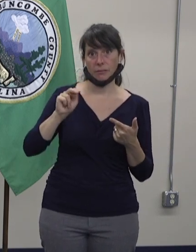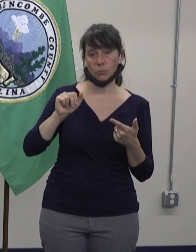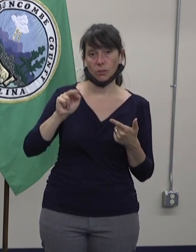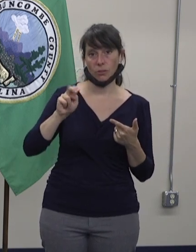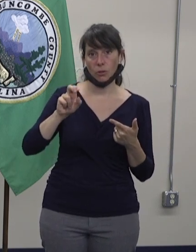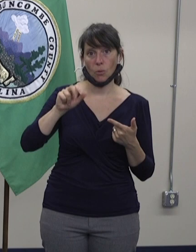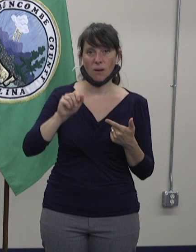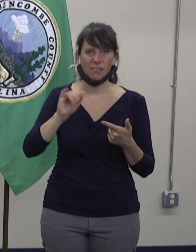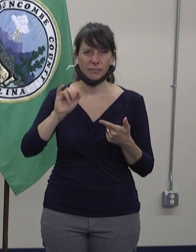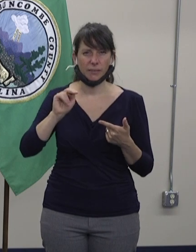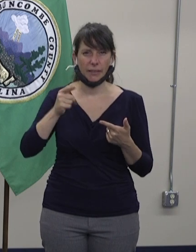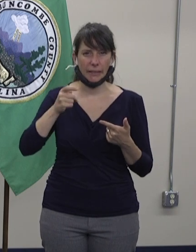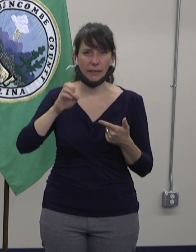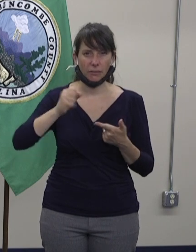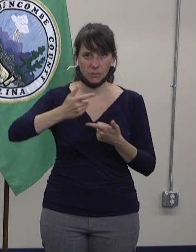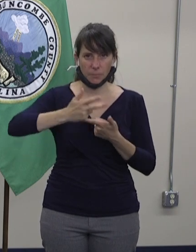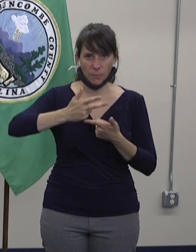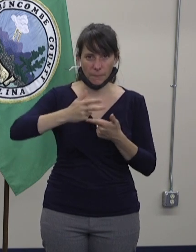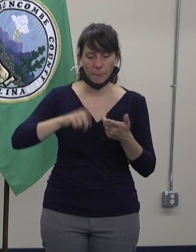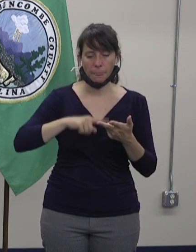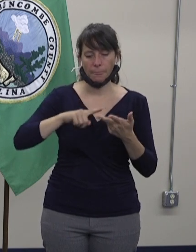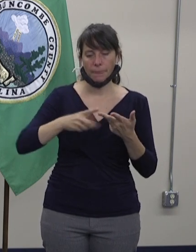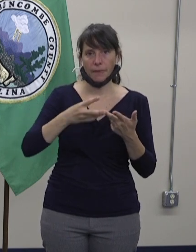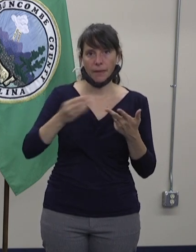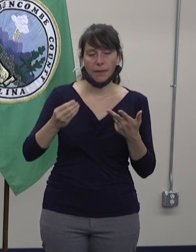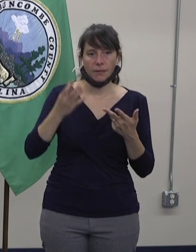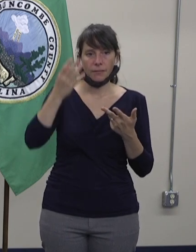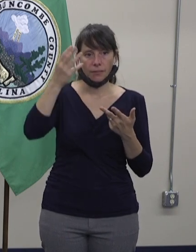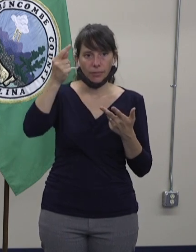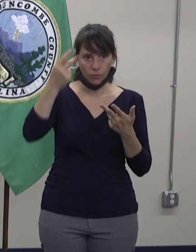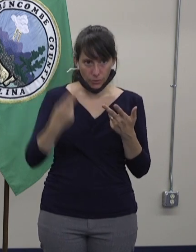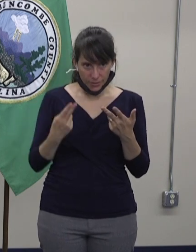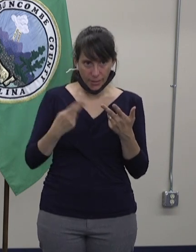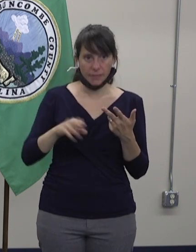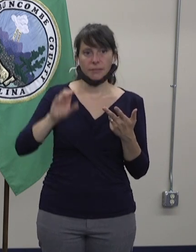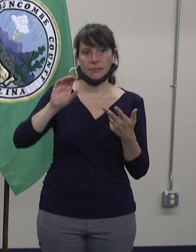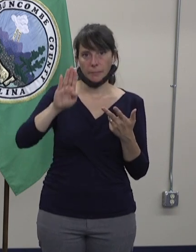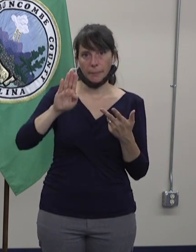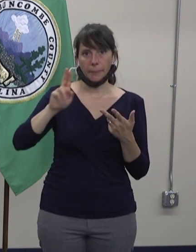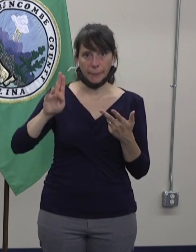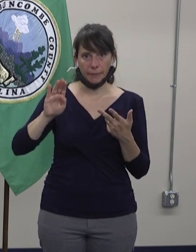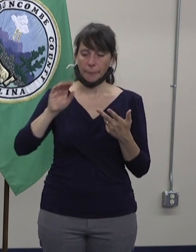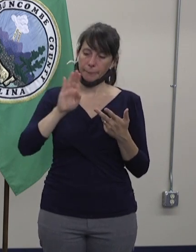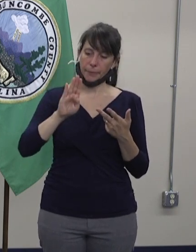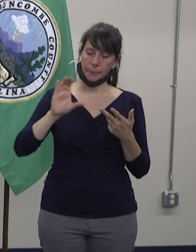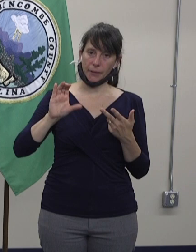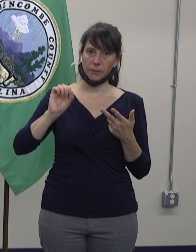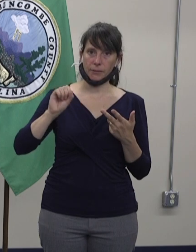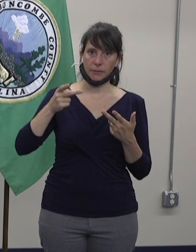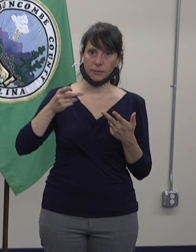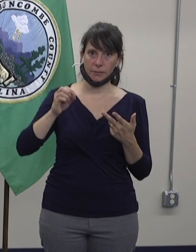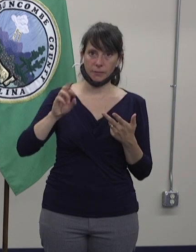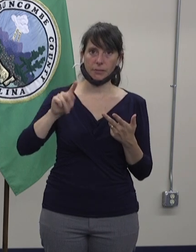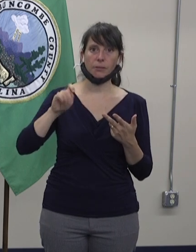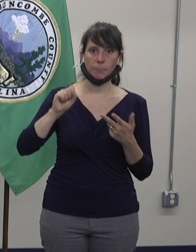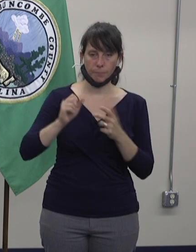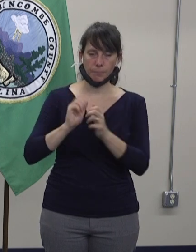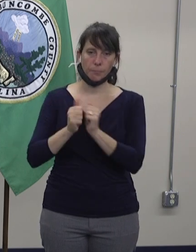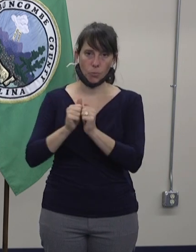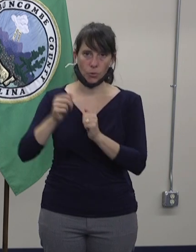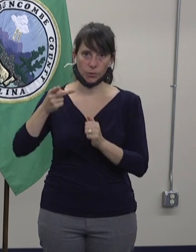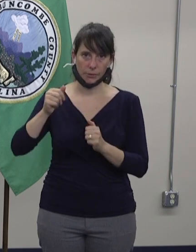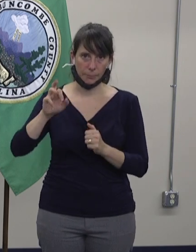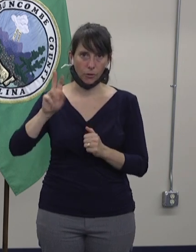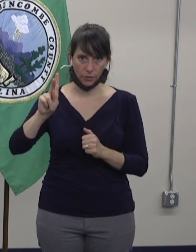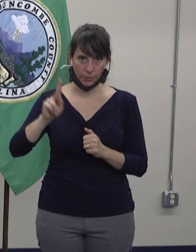Sports Park. Cost is not a barrier to testing at these sites. There is no out-of-pocket cost to the